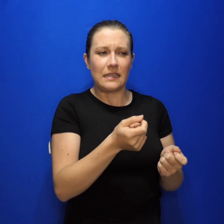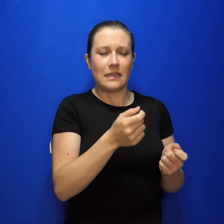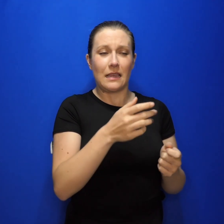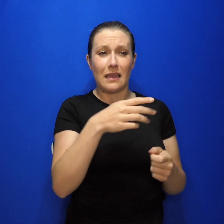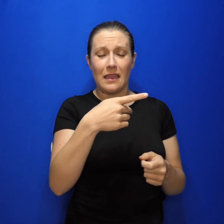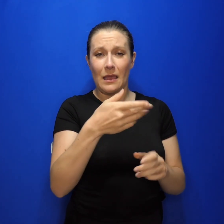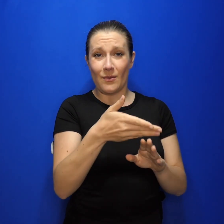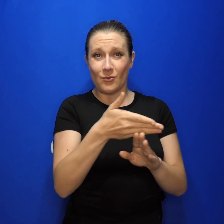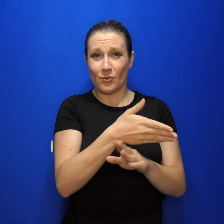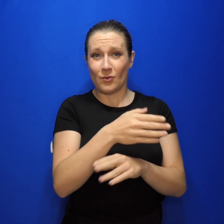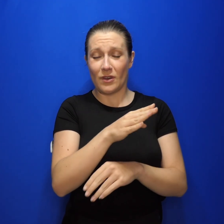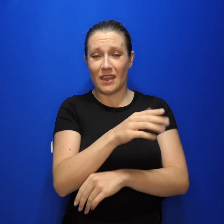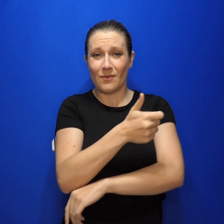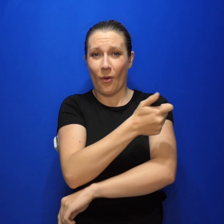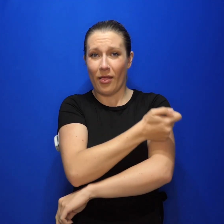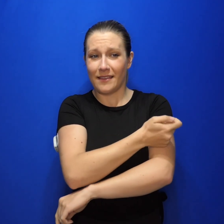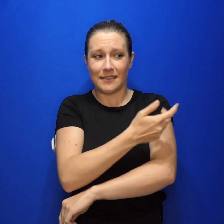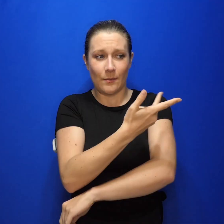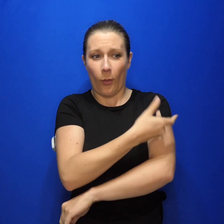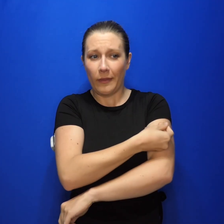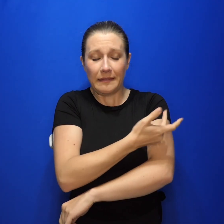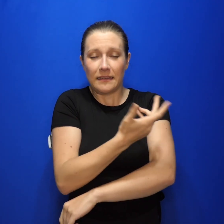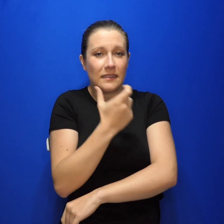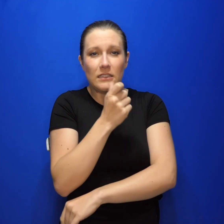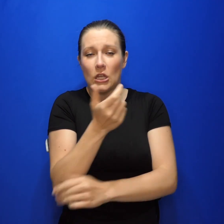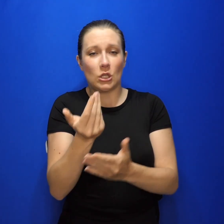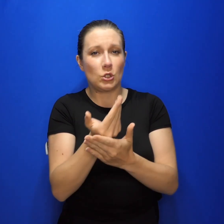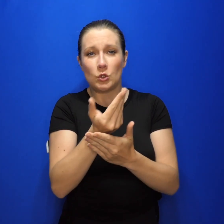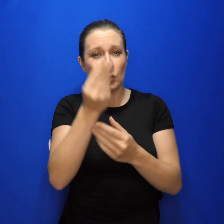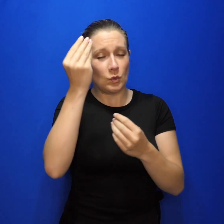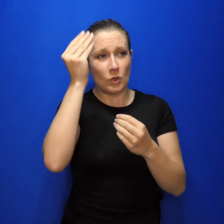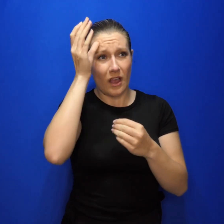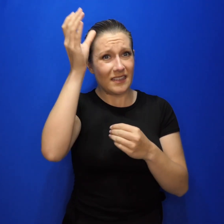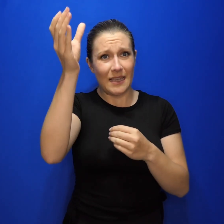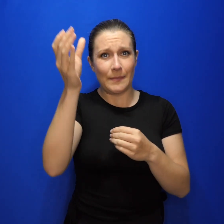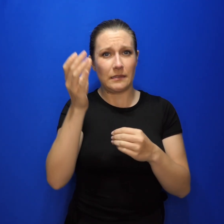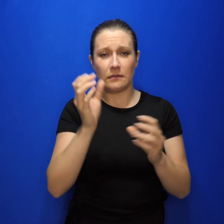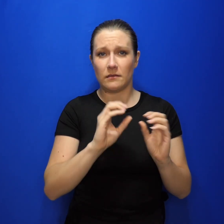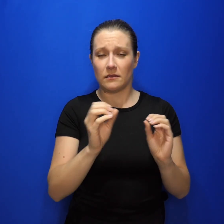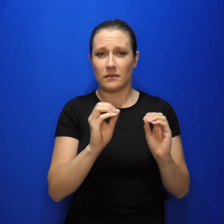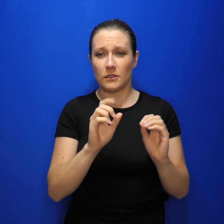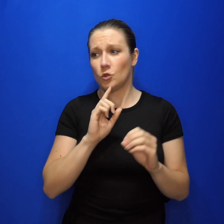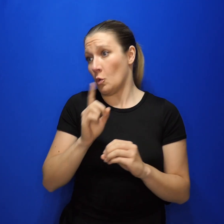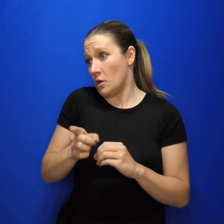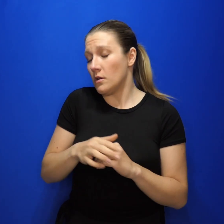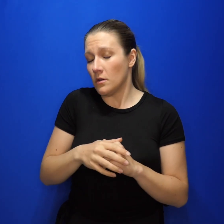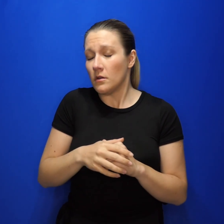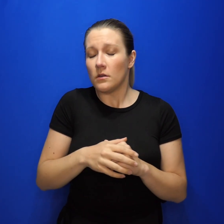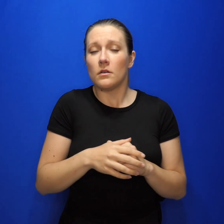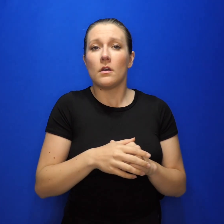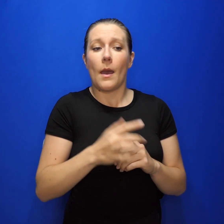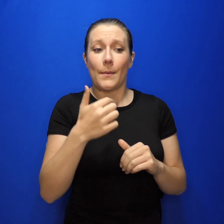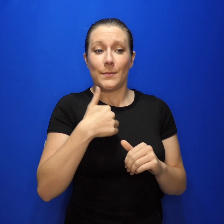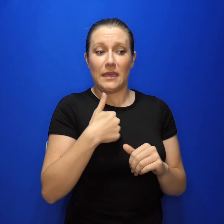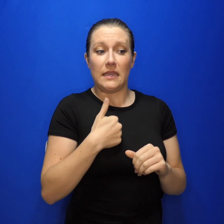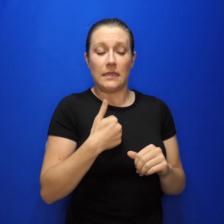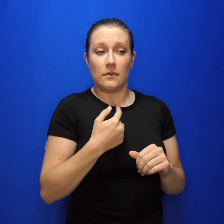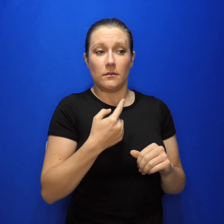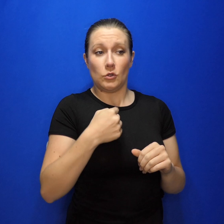not a new concept by any means. Sure. When I was initially diagnosed and I